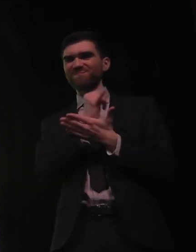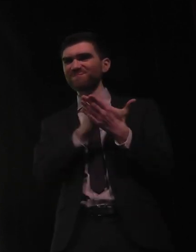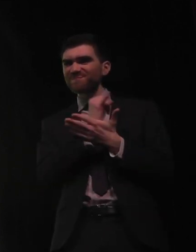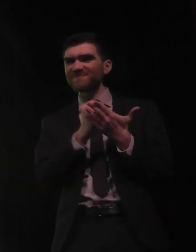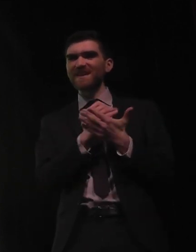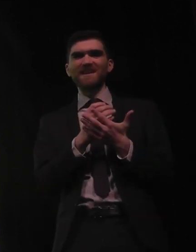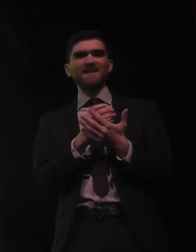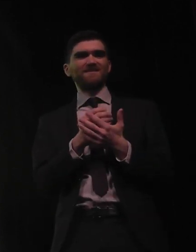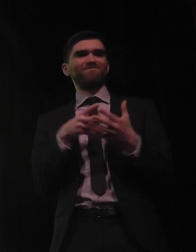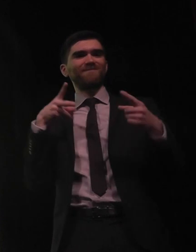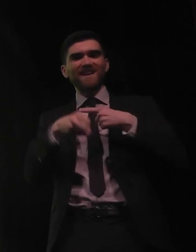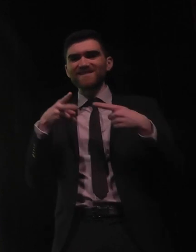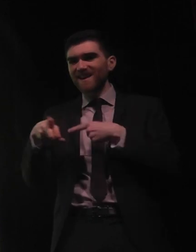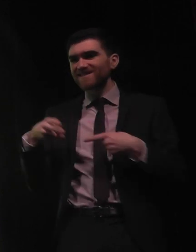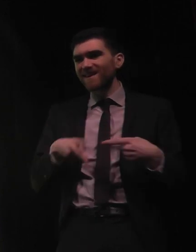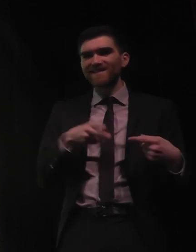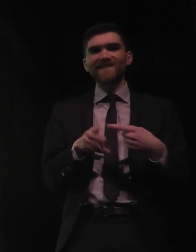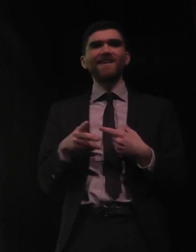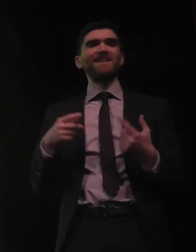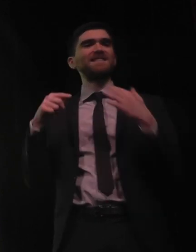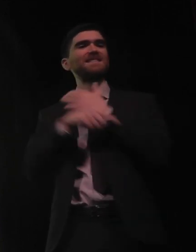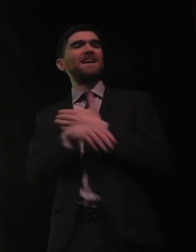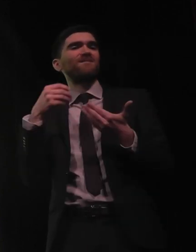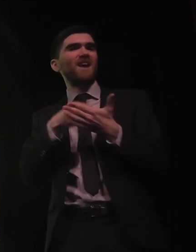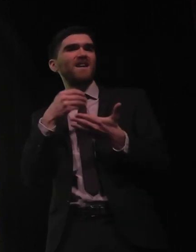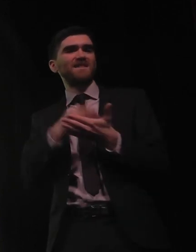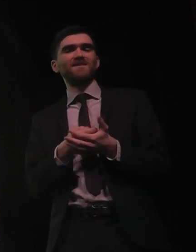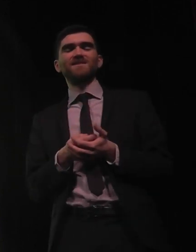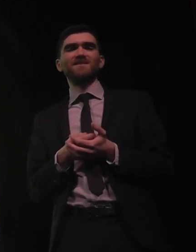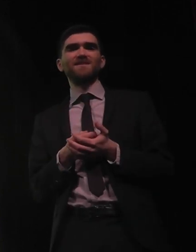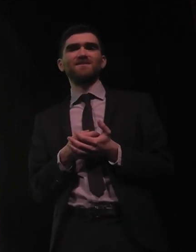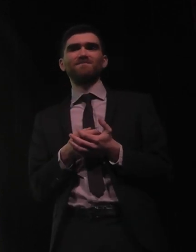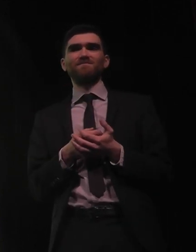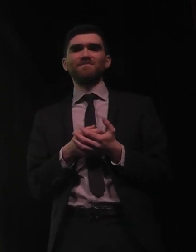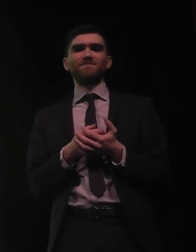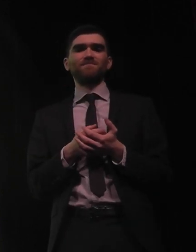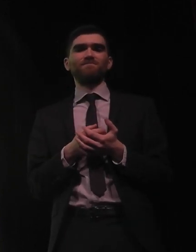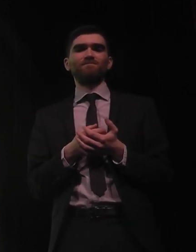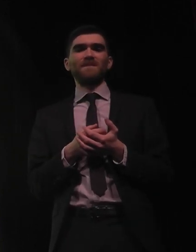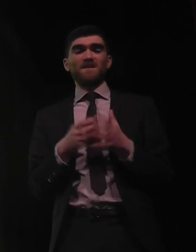debt finance. There is nothing more painful than an uninhabitable planet.